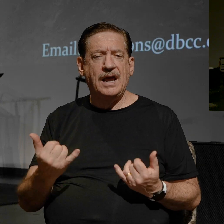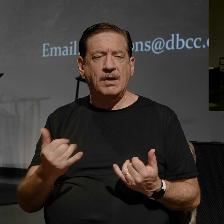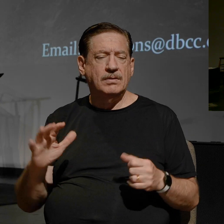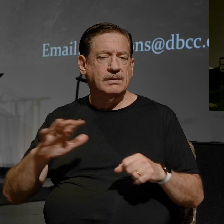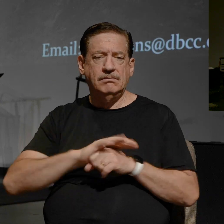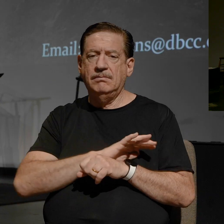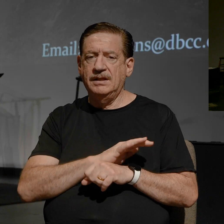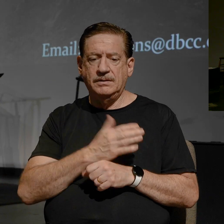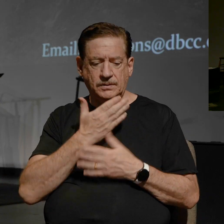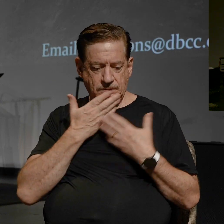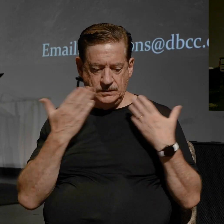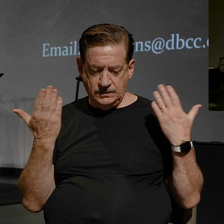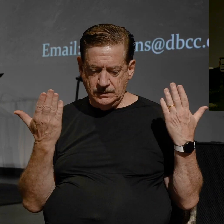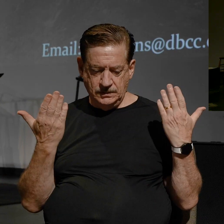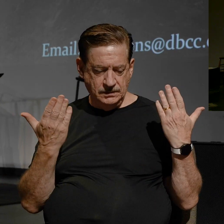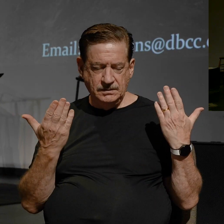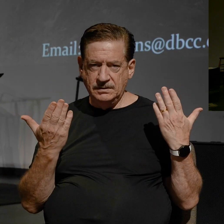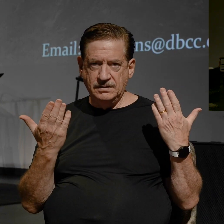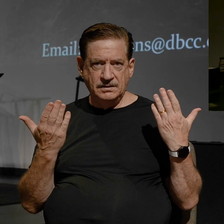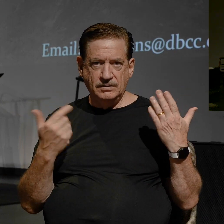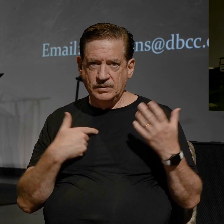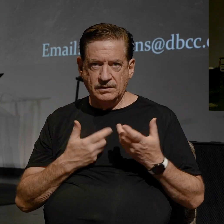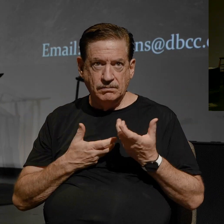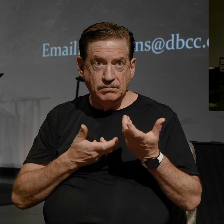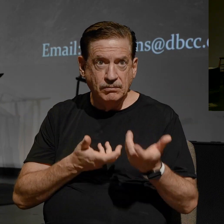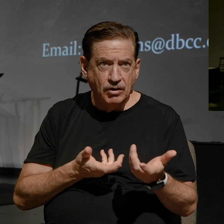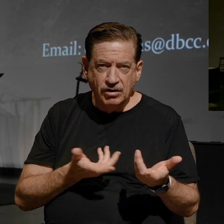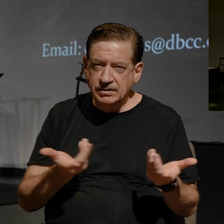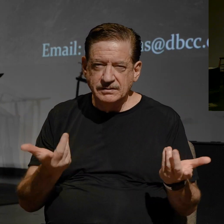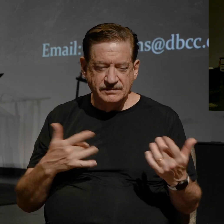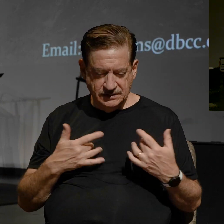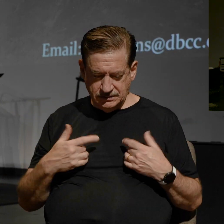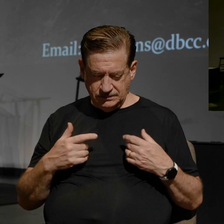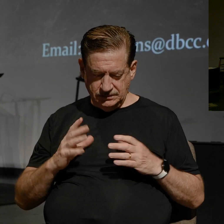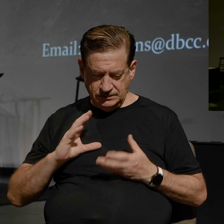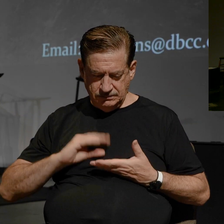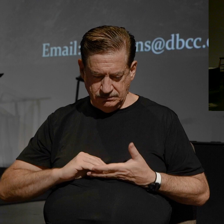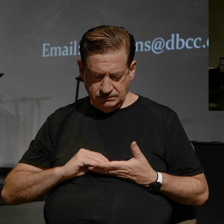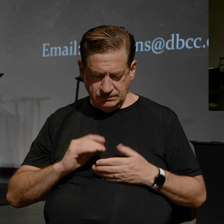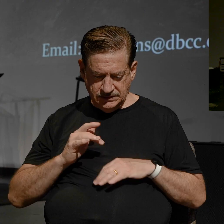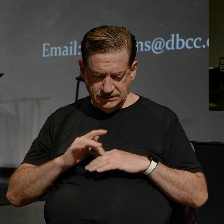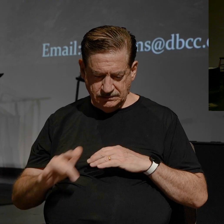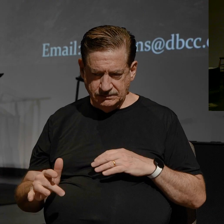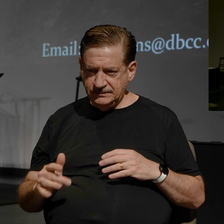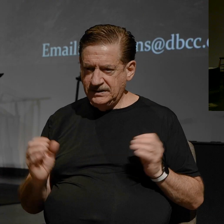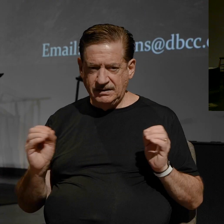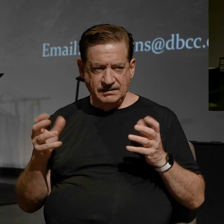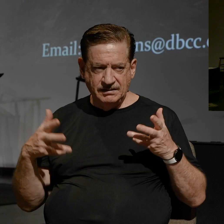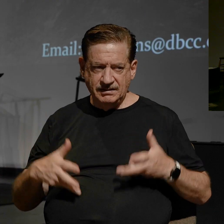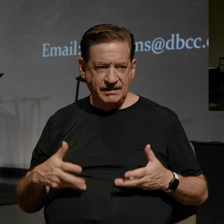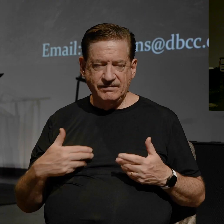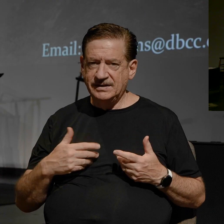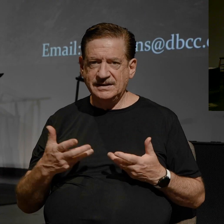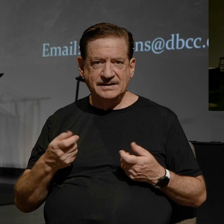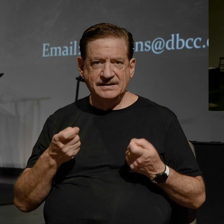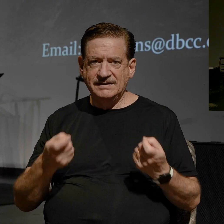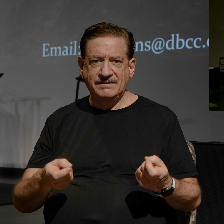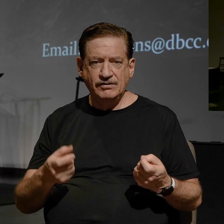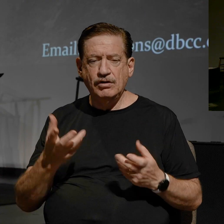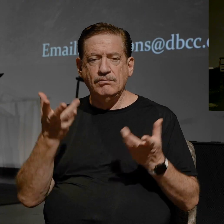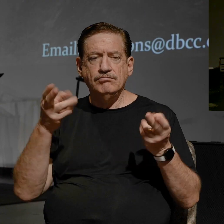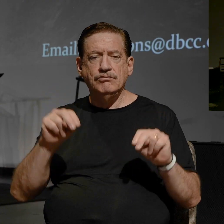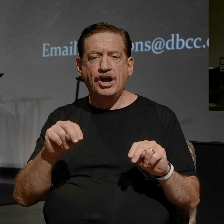completely void of anything we can even pour into people. There's nothing left we can even give because we have nothing. And this is where